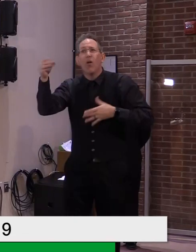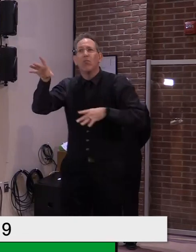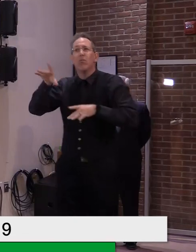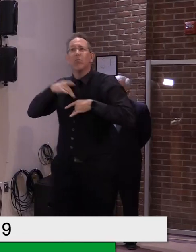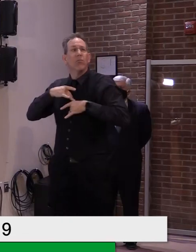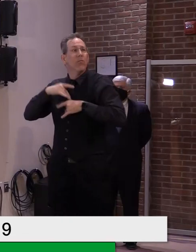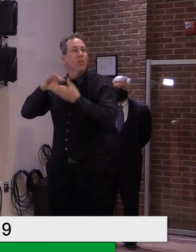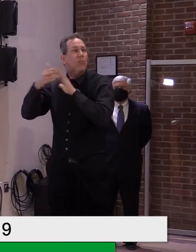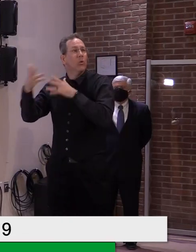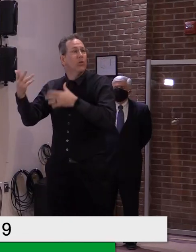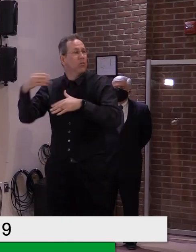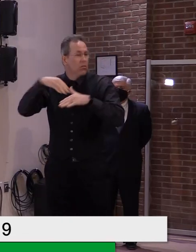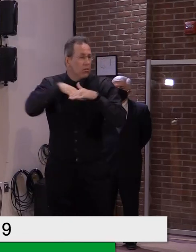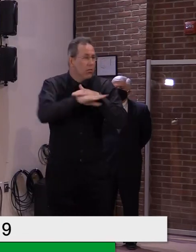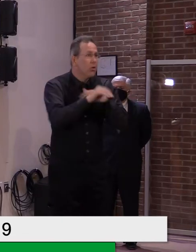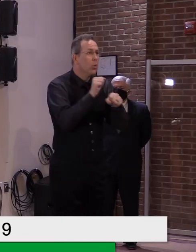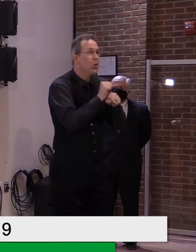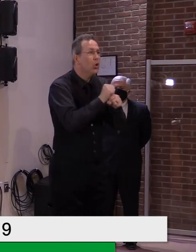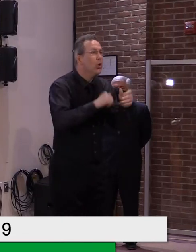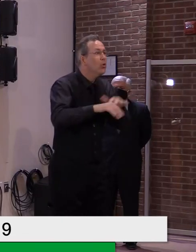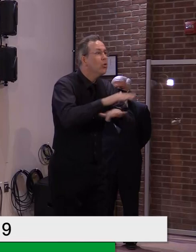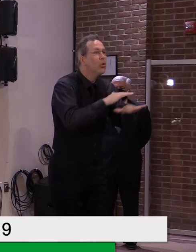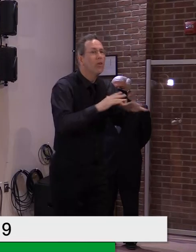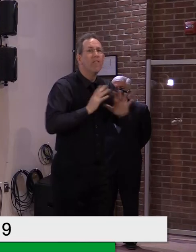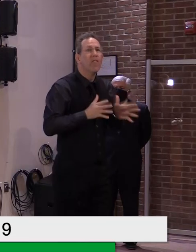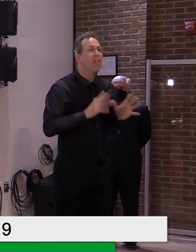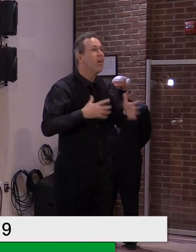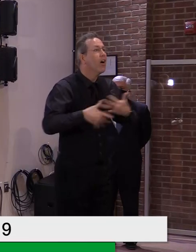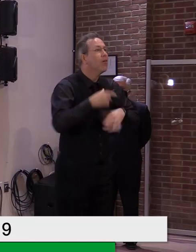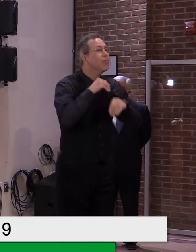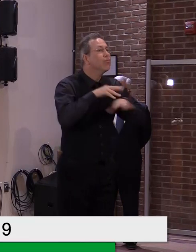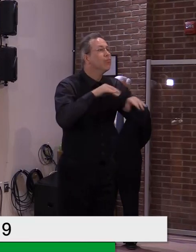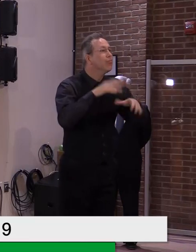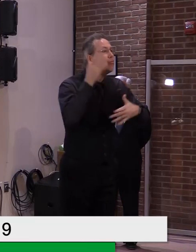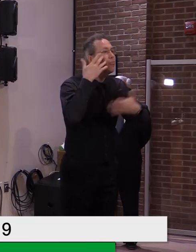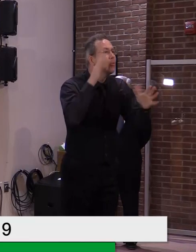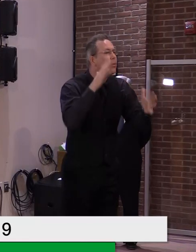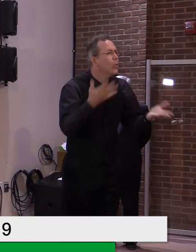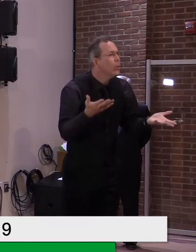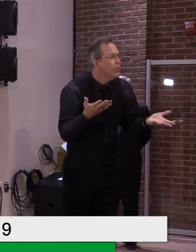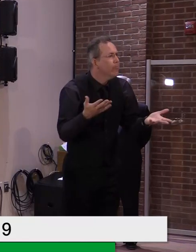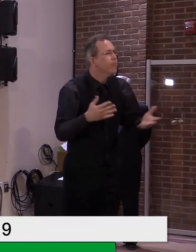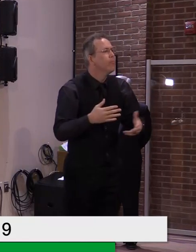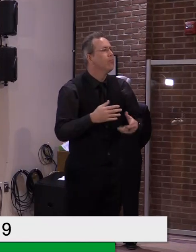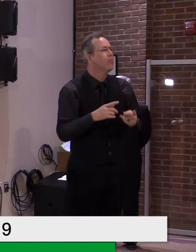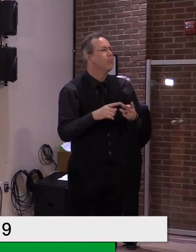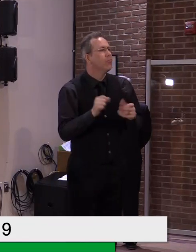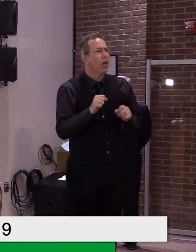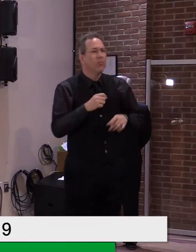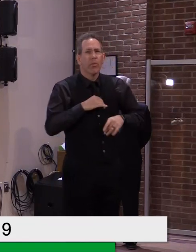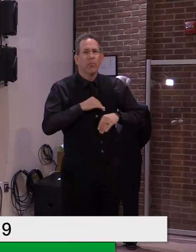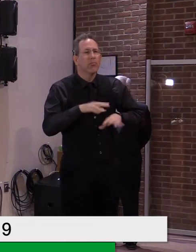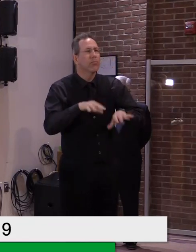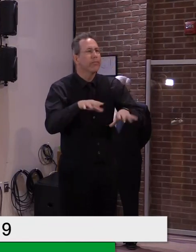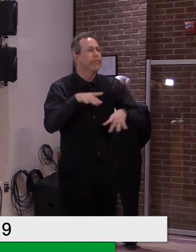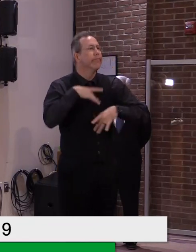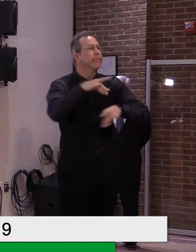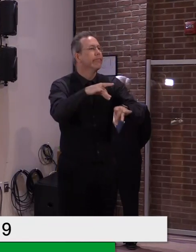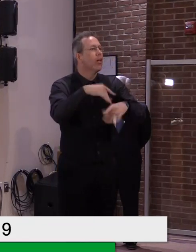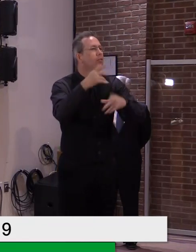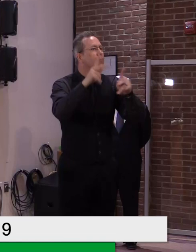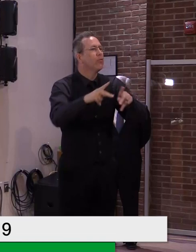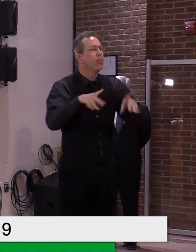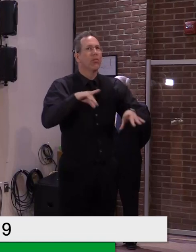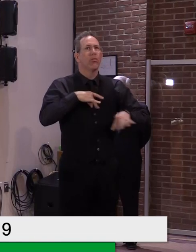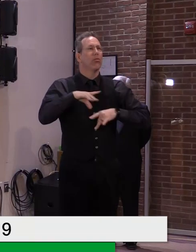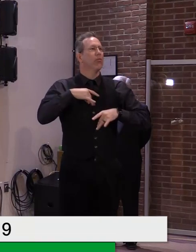they may still be potentially infectious with the virus. So that's kind of how it works. And